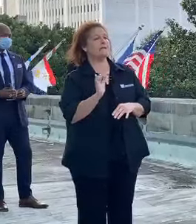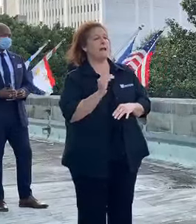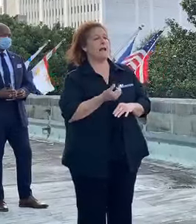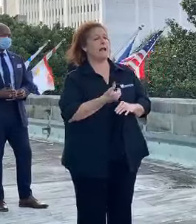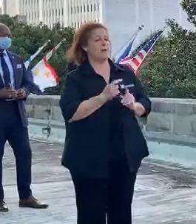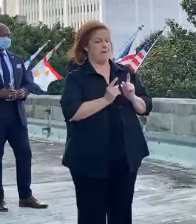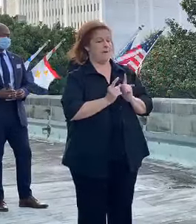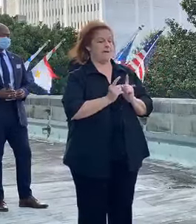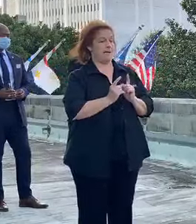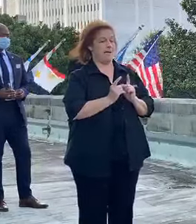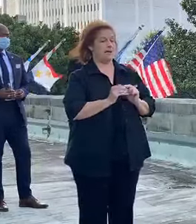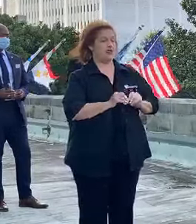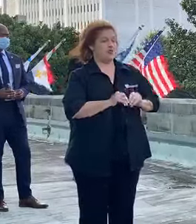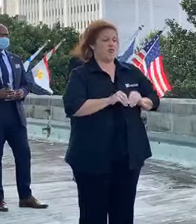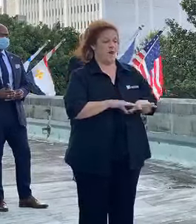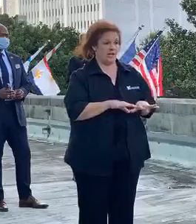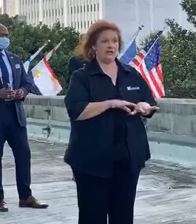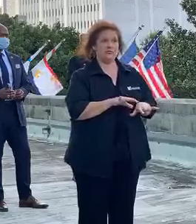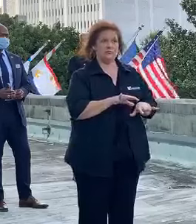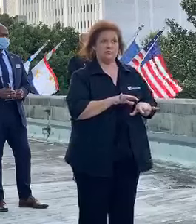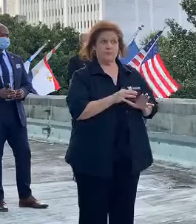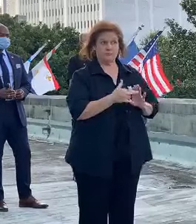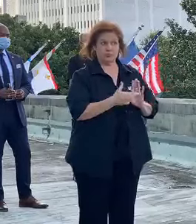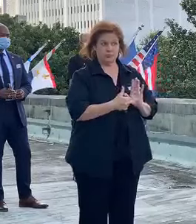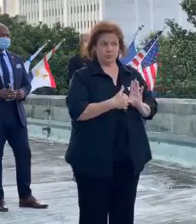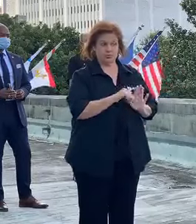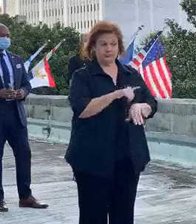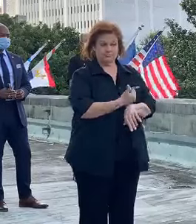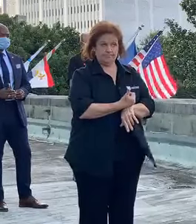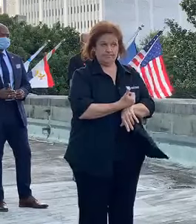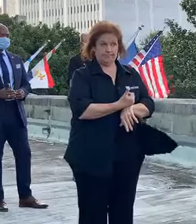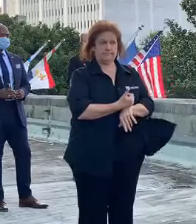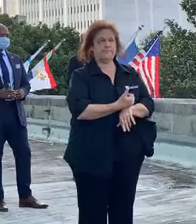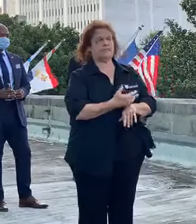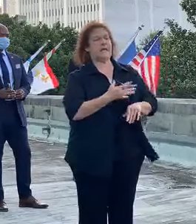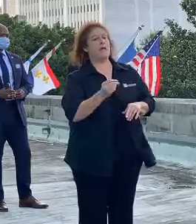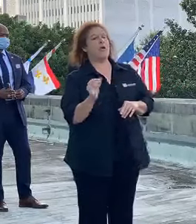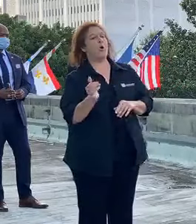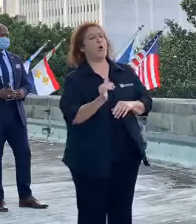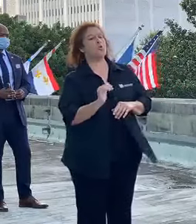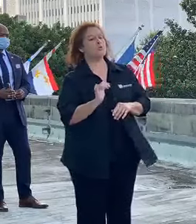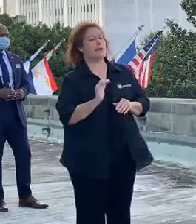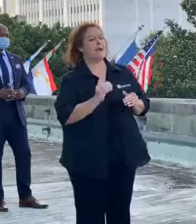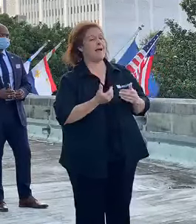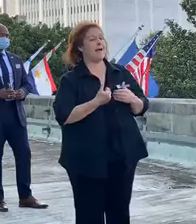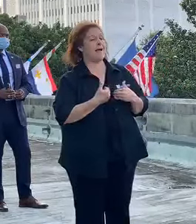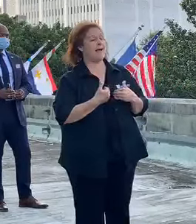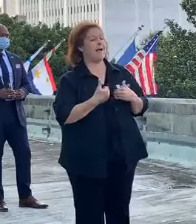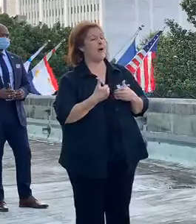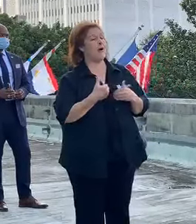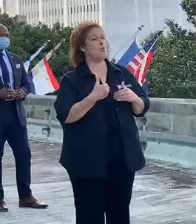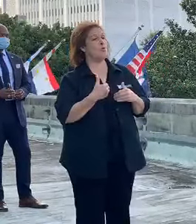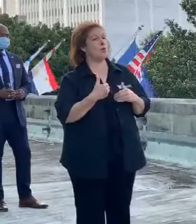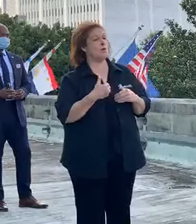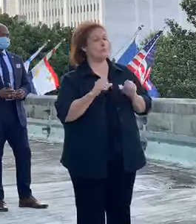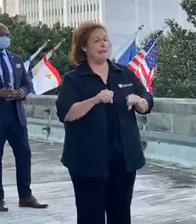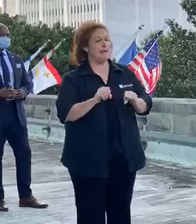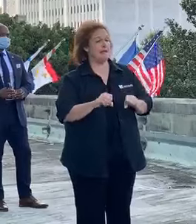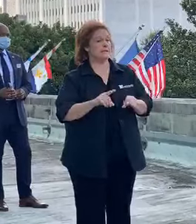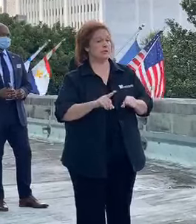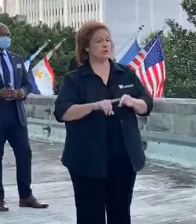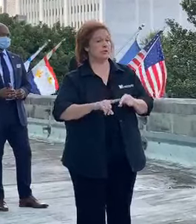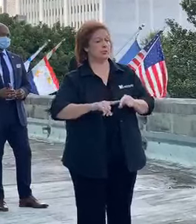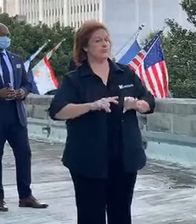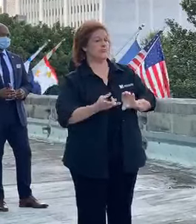tracing mechanisms that are in place, as well as our capacity in our hospitals to really get a